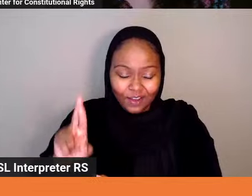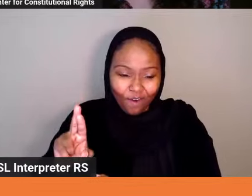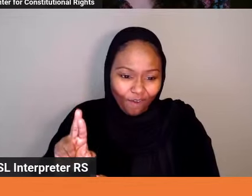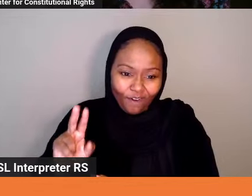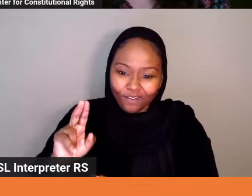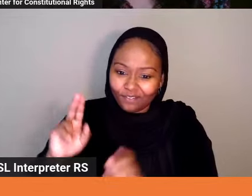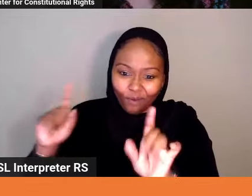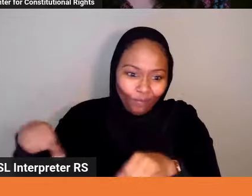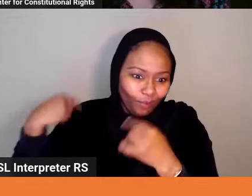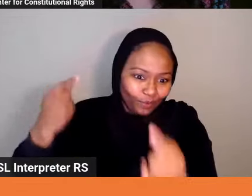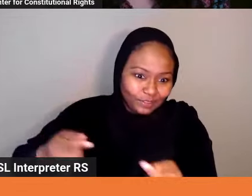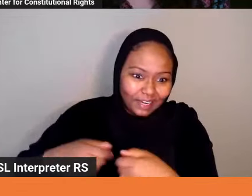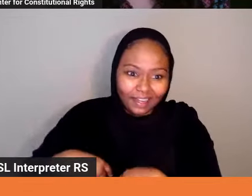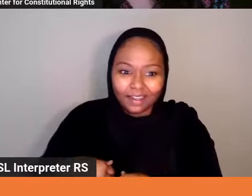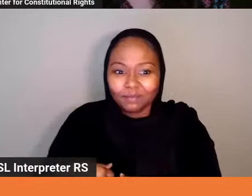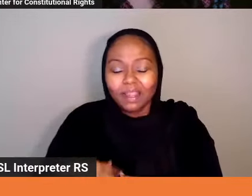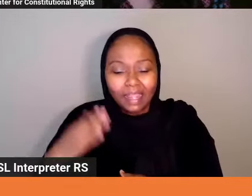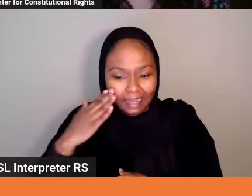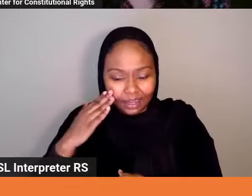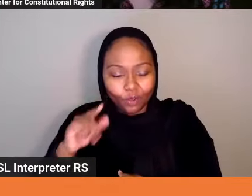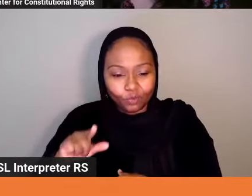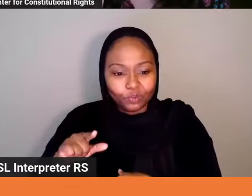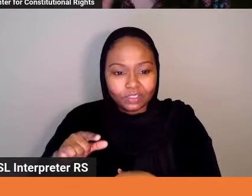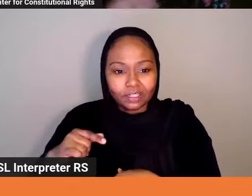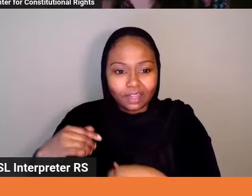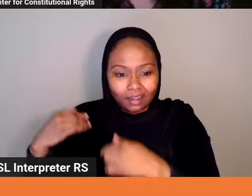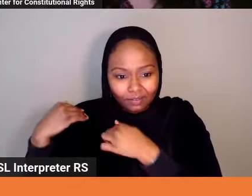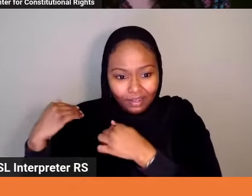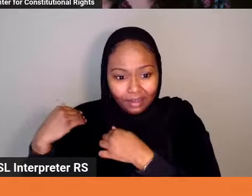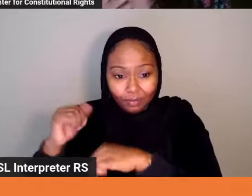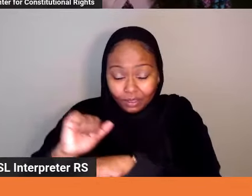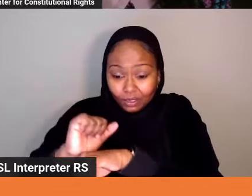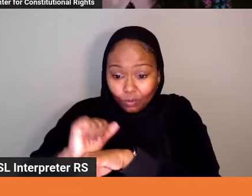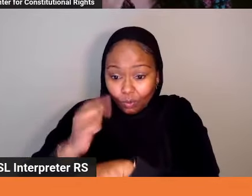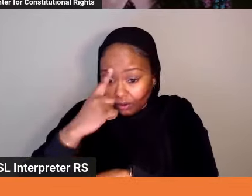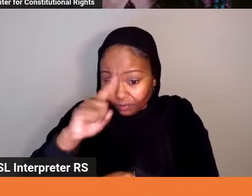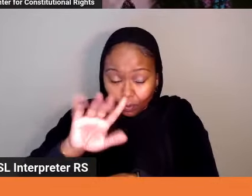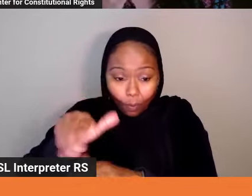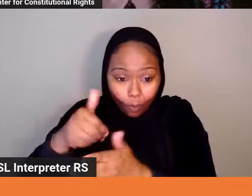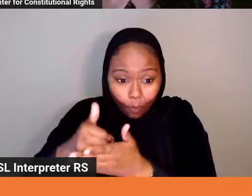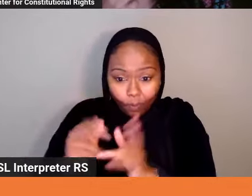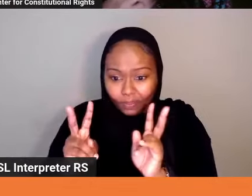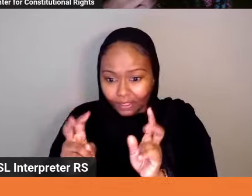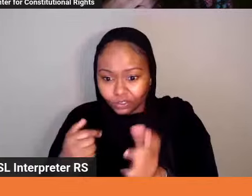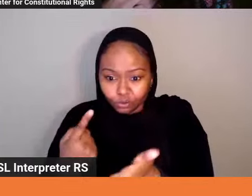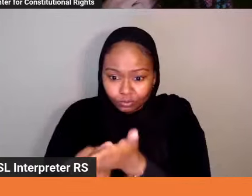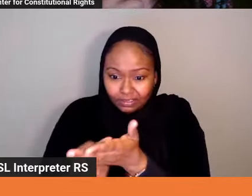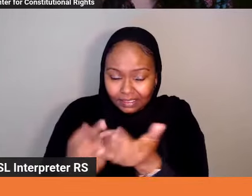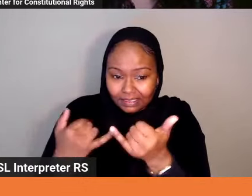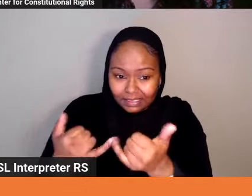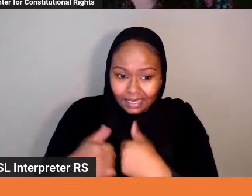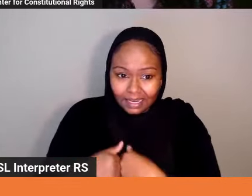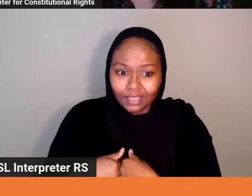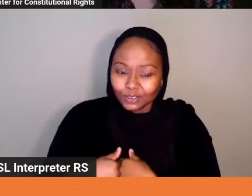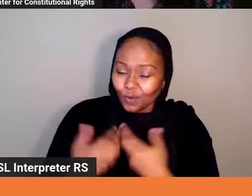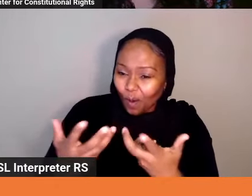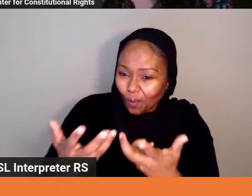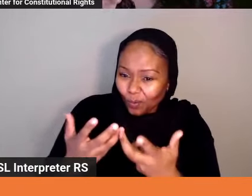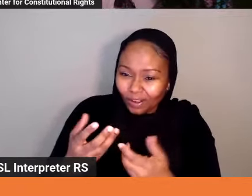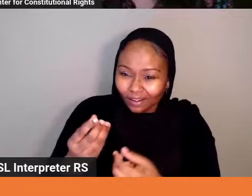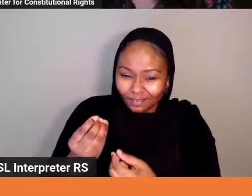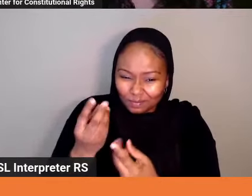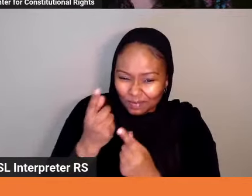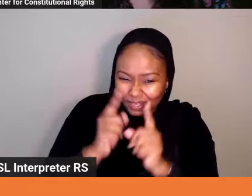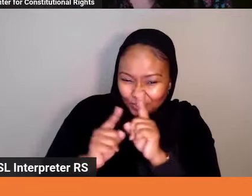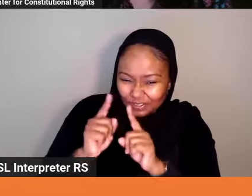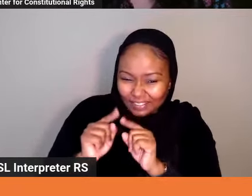you've done accountability work really on all of the issues we're talking about today. So looking forward to getting your thoughts on